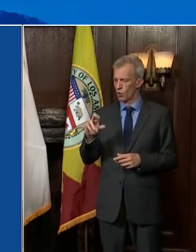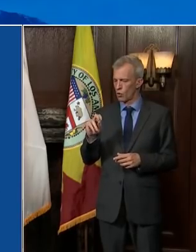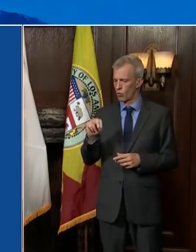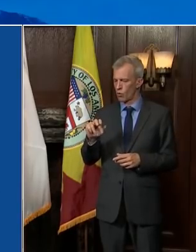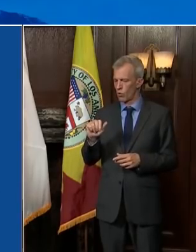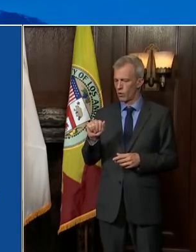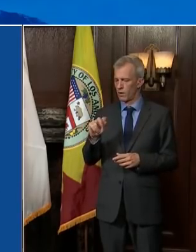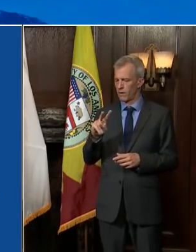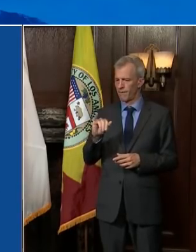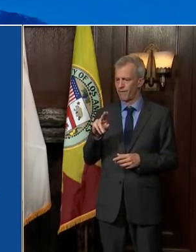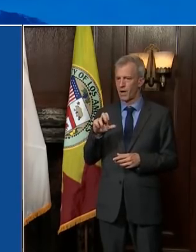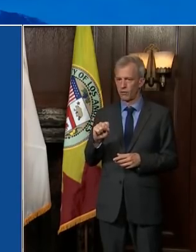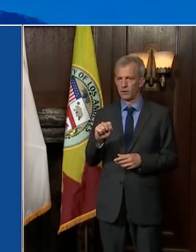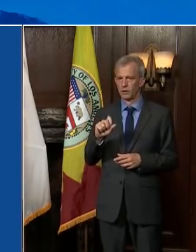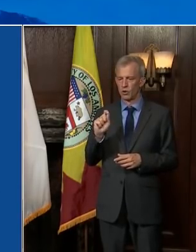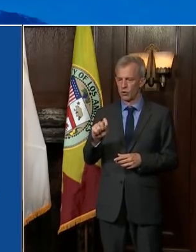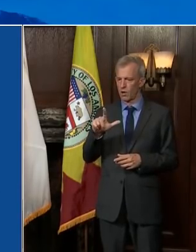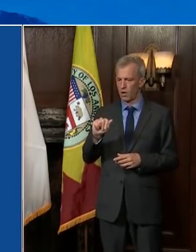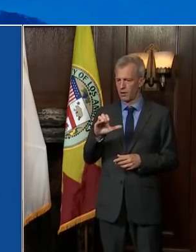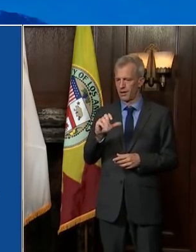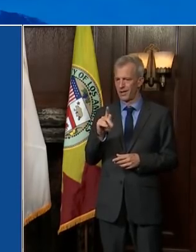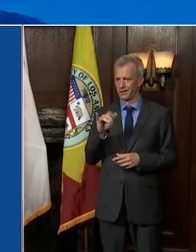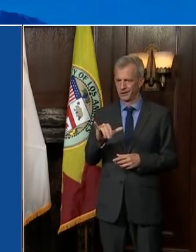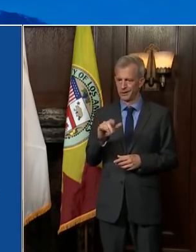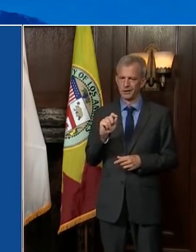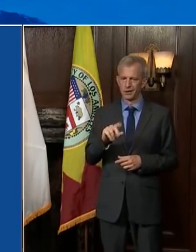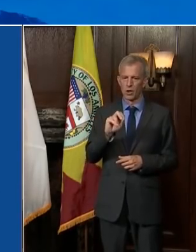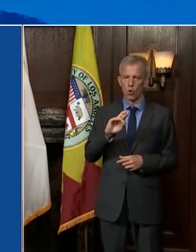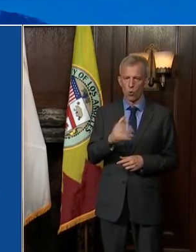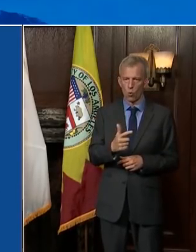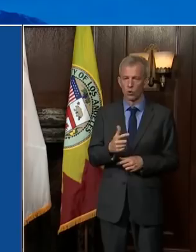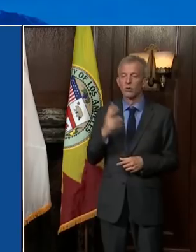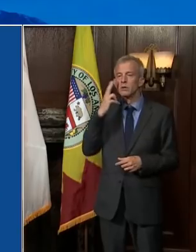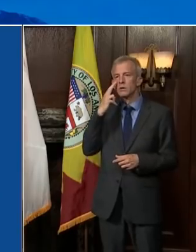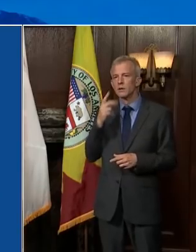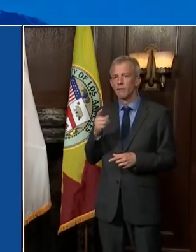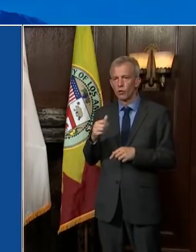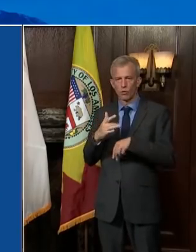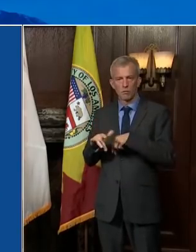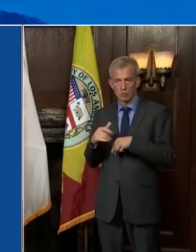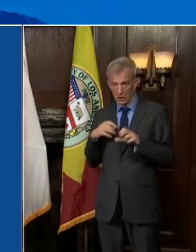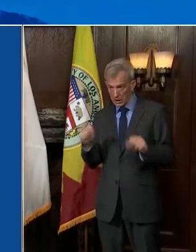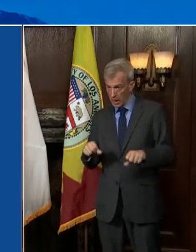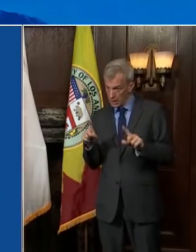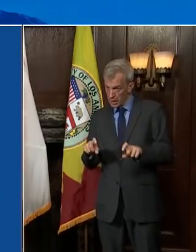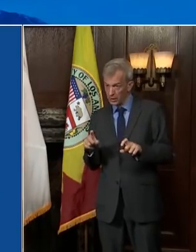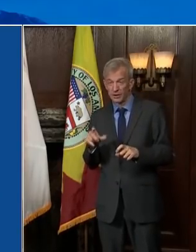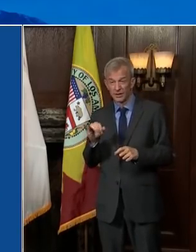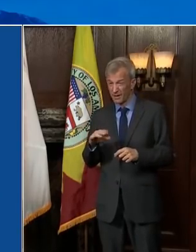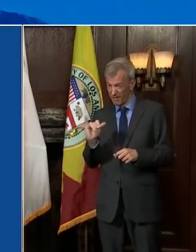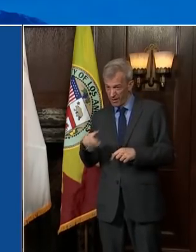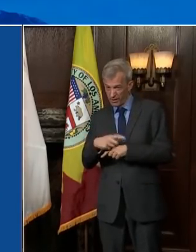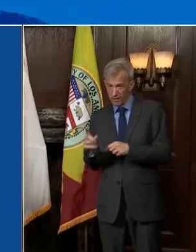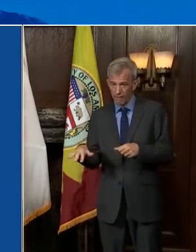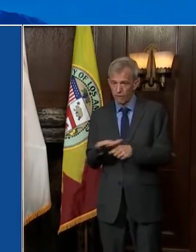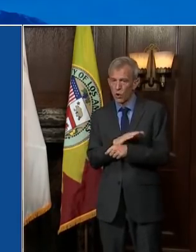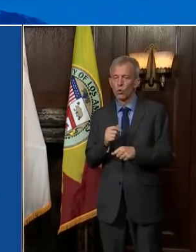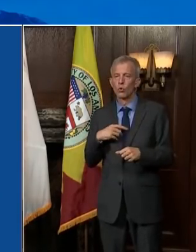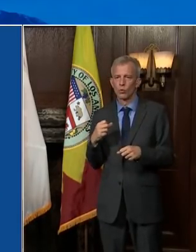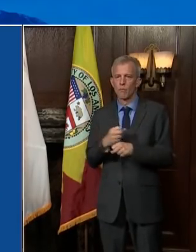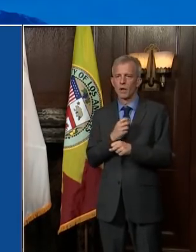coronavirus.lacity.org and see if you're eligible to get tested, and if slots are filled for one particular day, you can make a future appointment